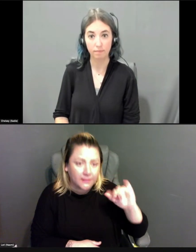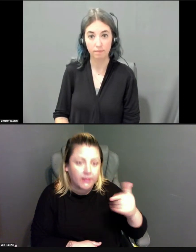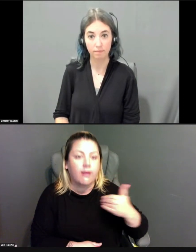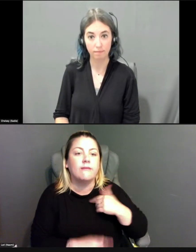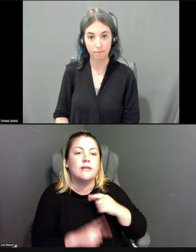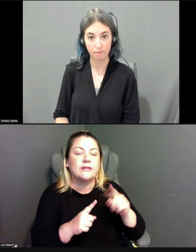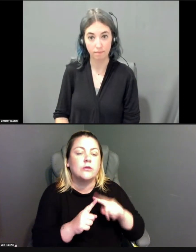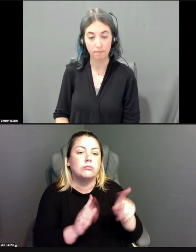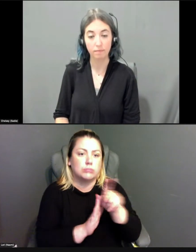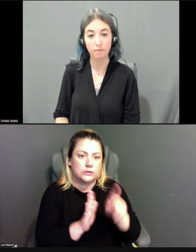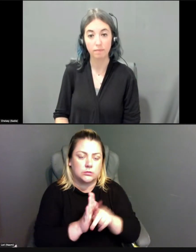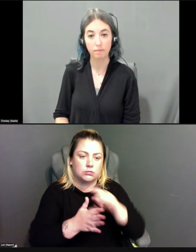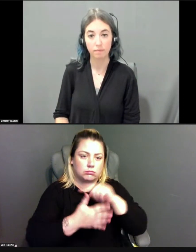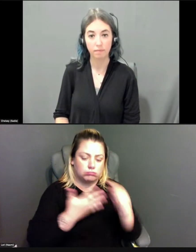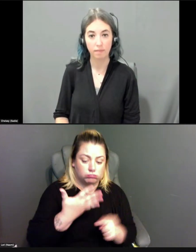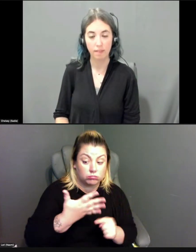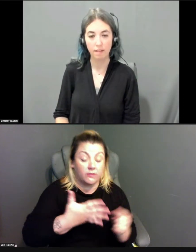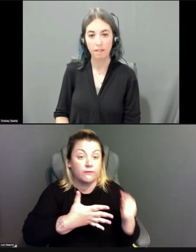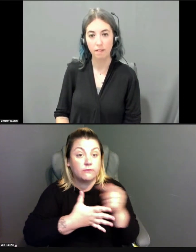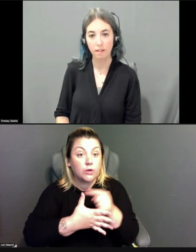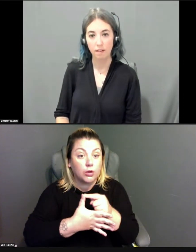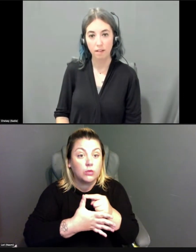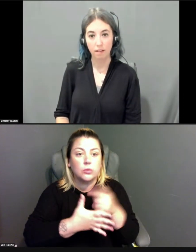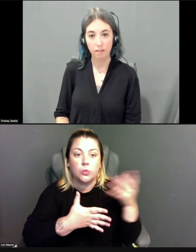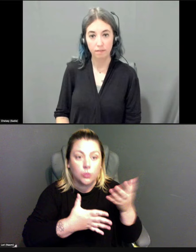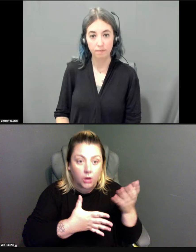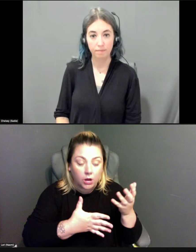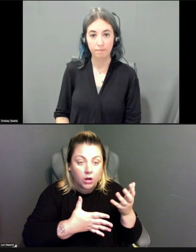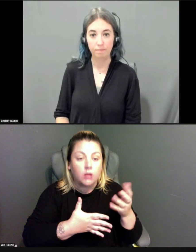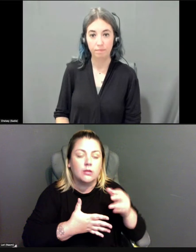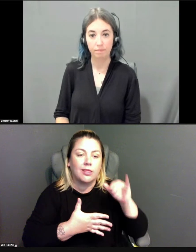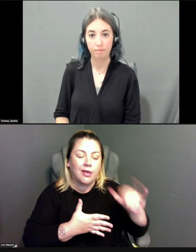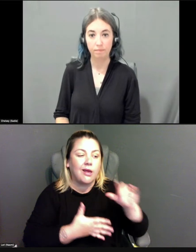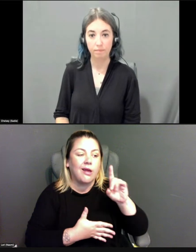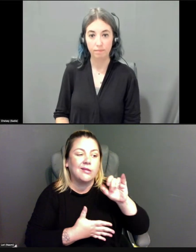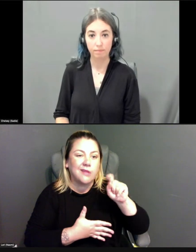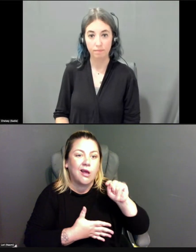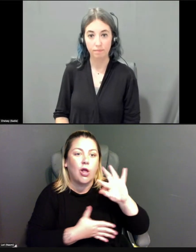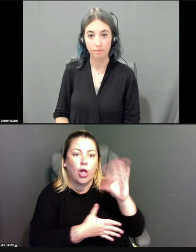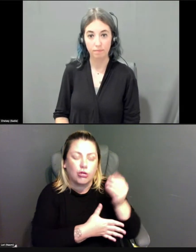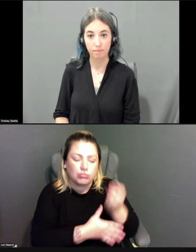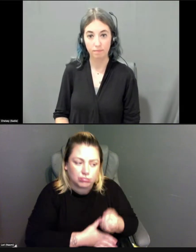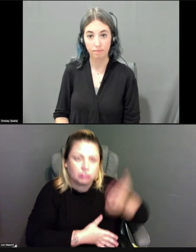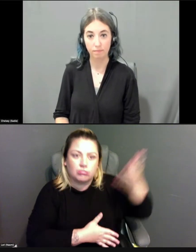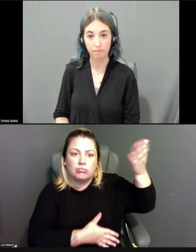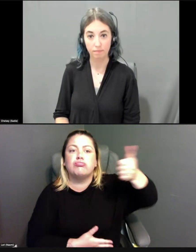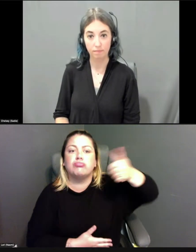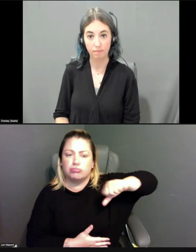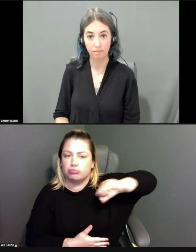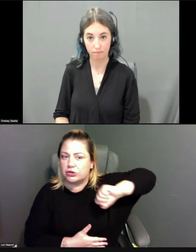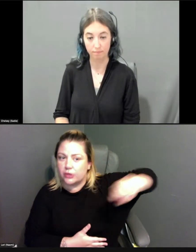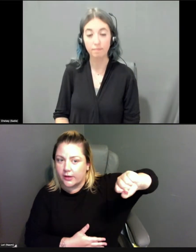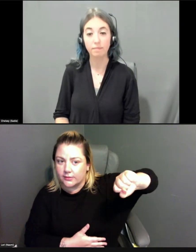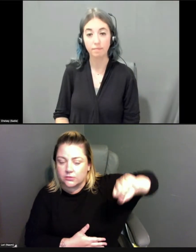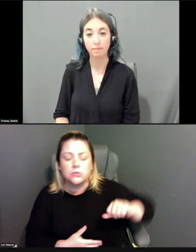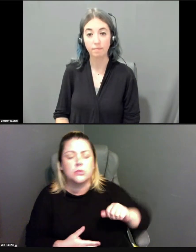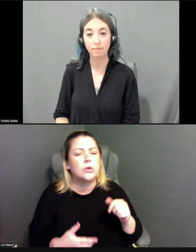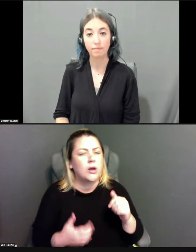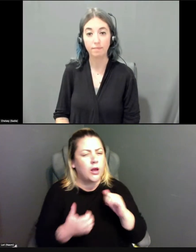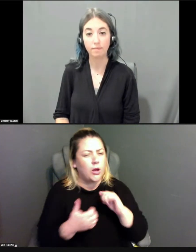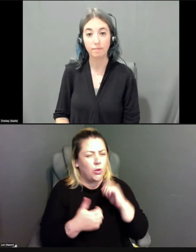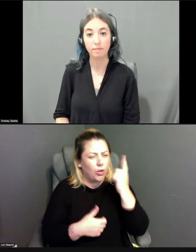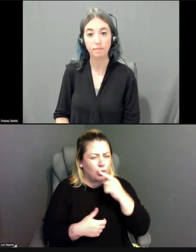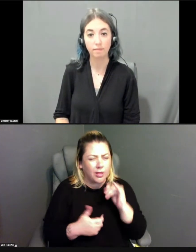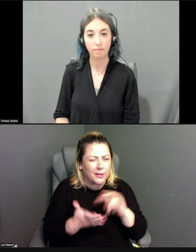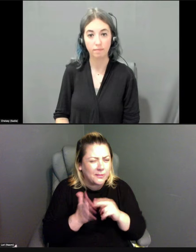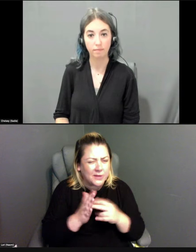And a lot of the work that we do in that principle is specifically talking about the ways in which actual